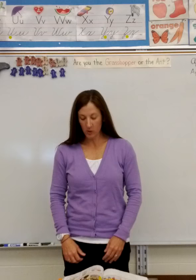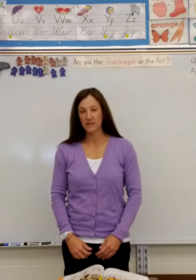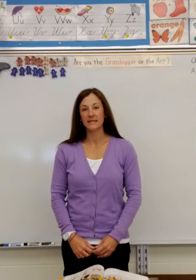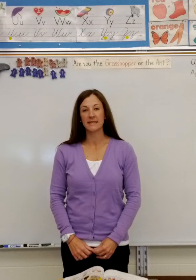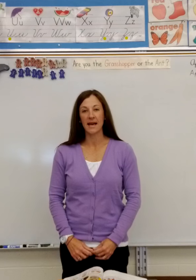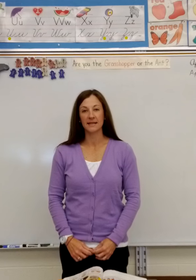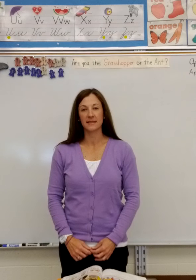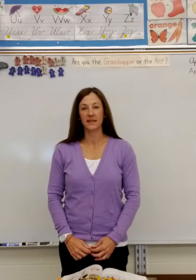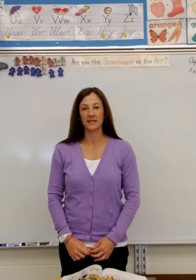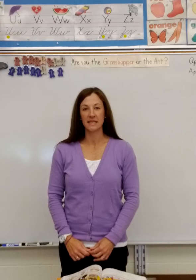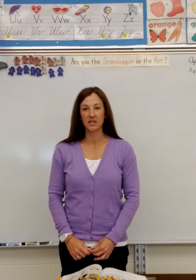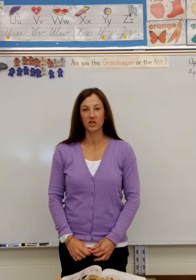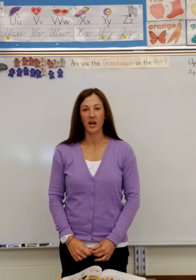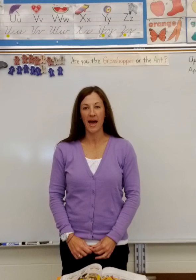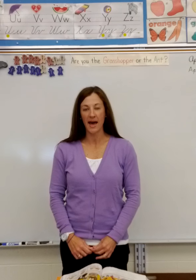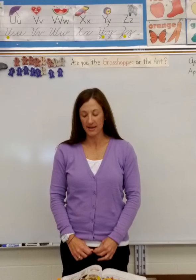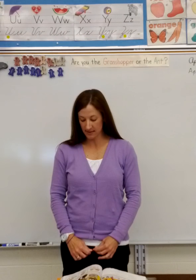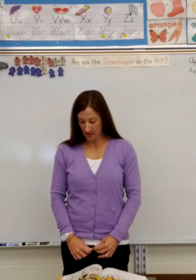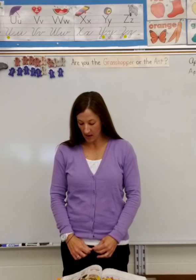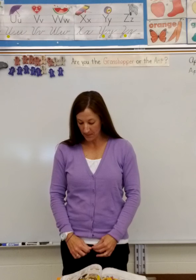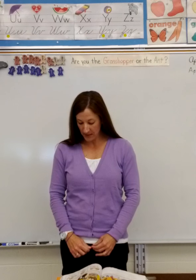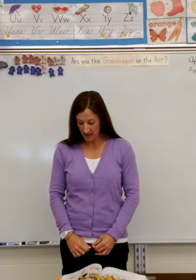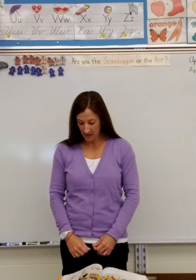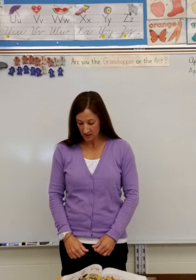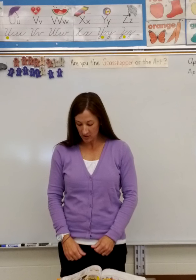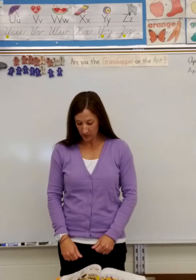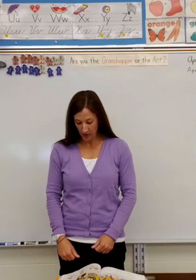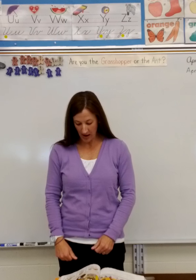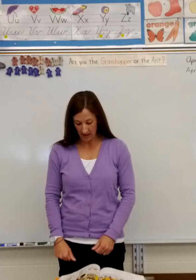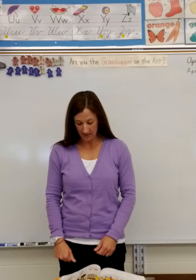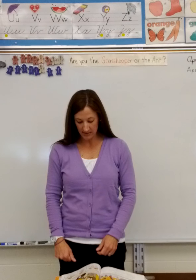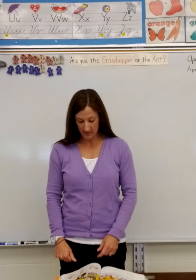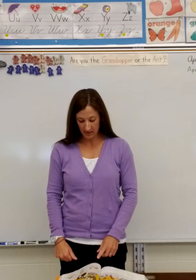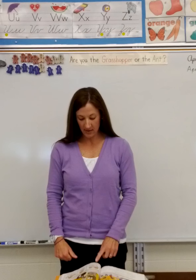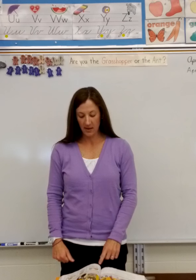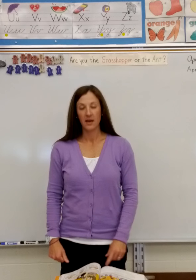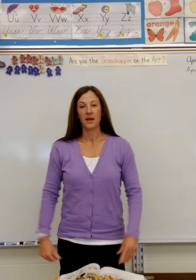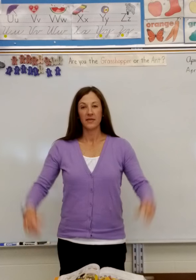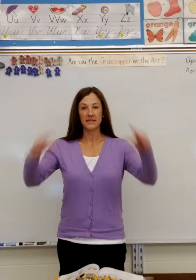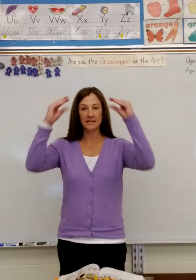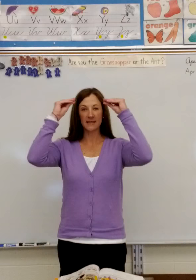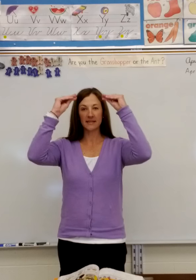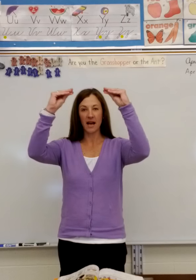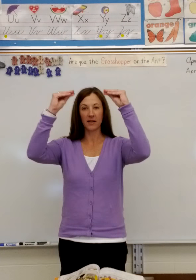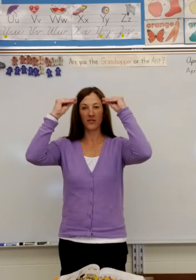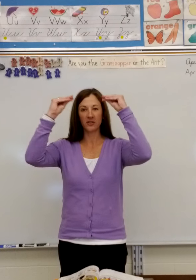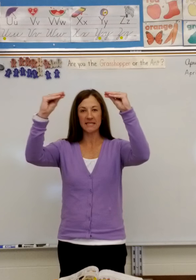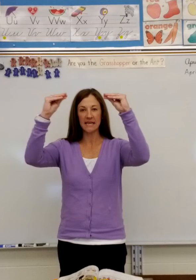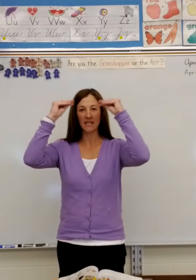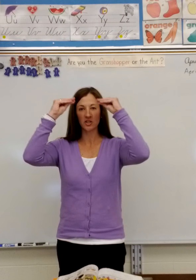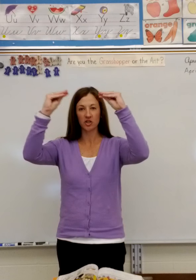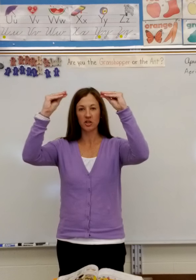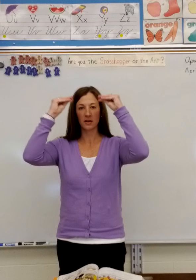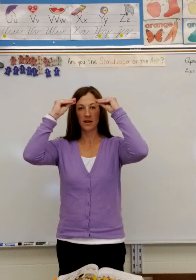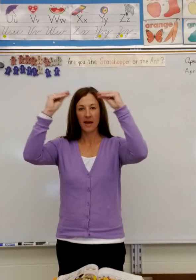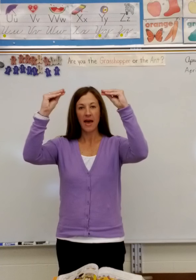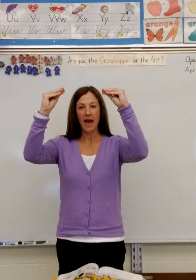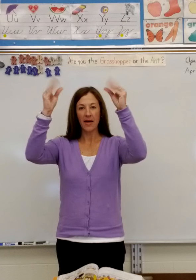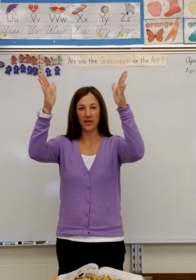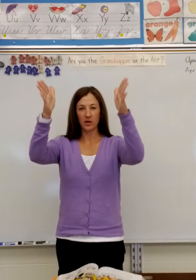Moses says the teacher has a big surprise. This is the sign for teach, and then you put